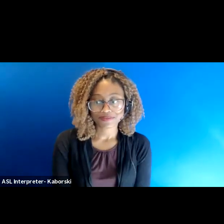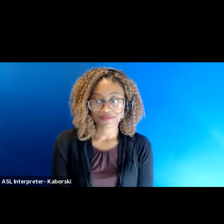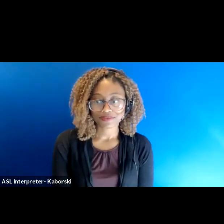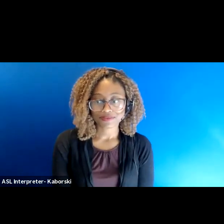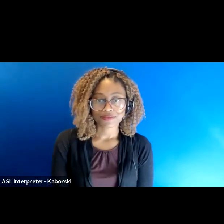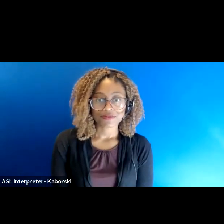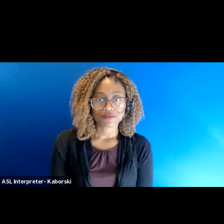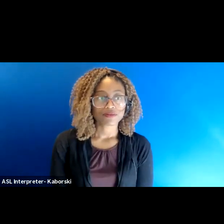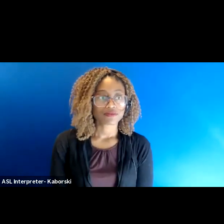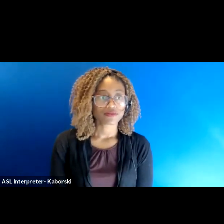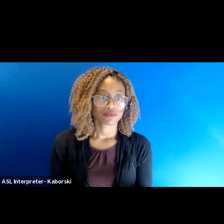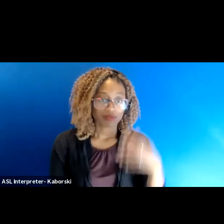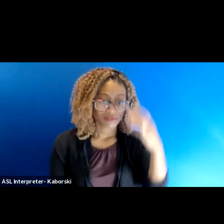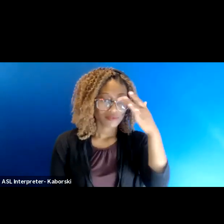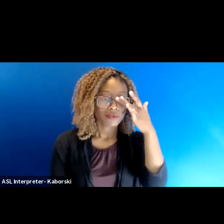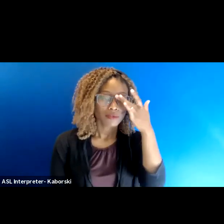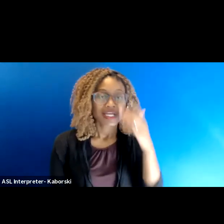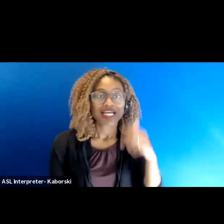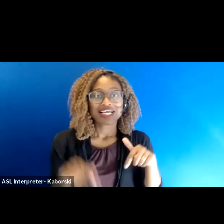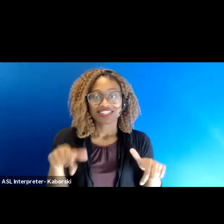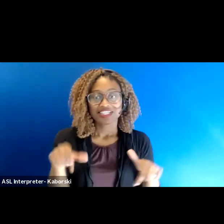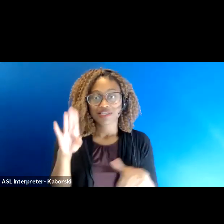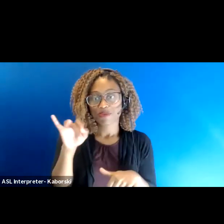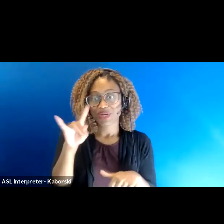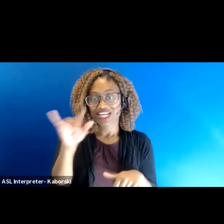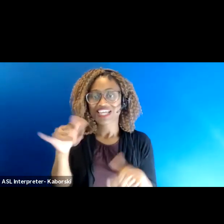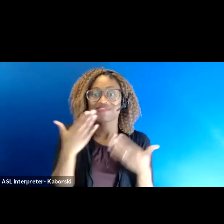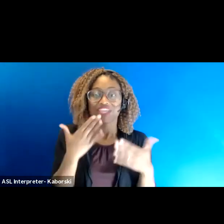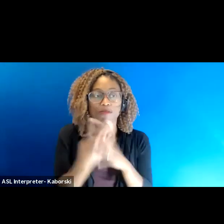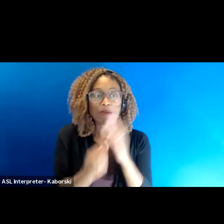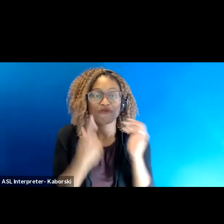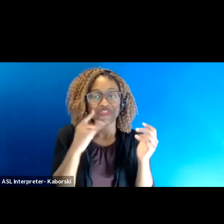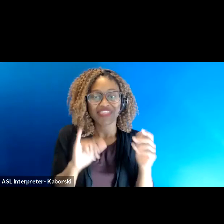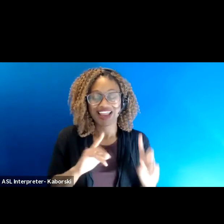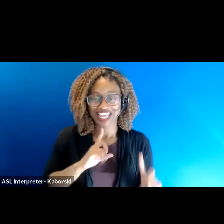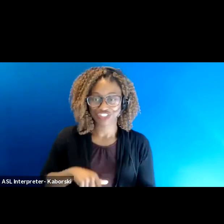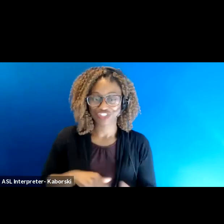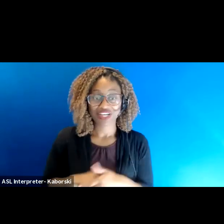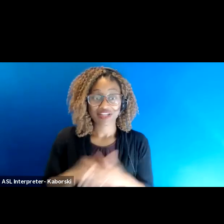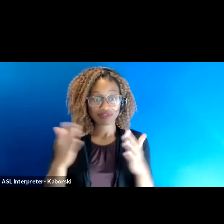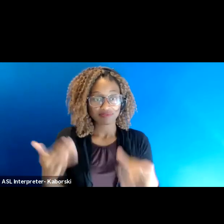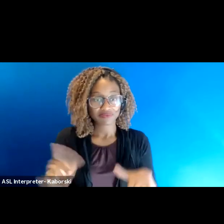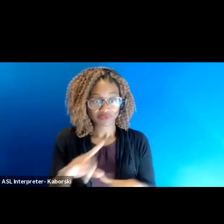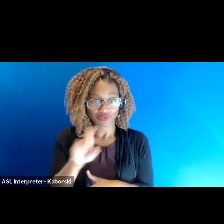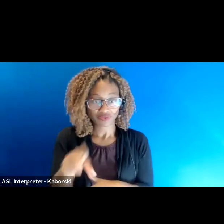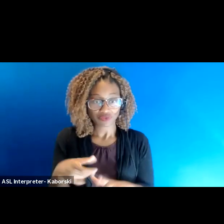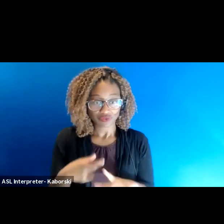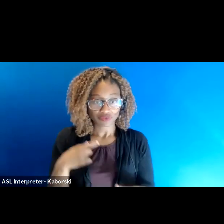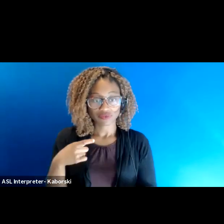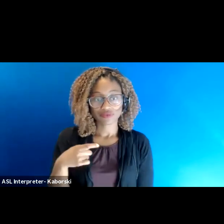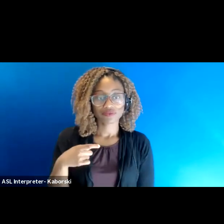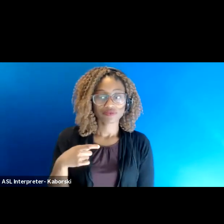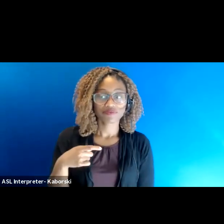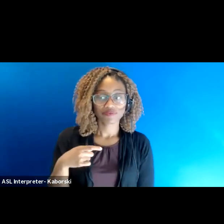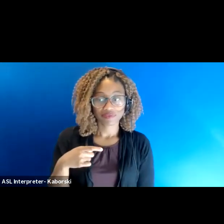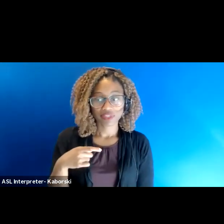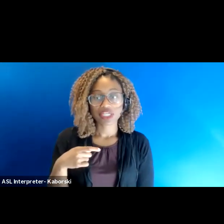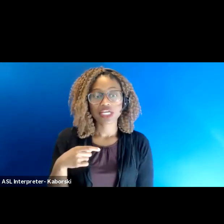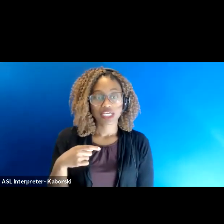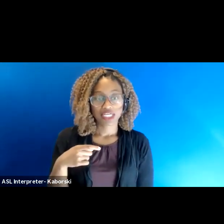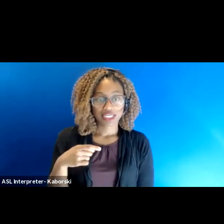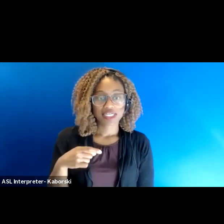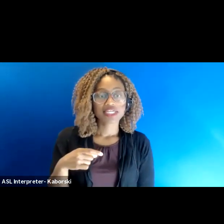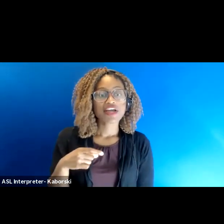This is Brittany. Thank you both for that. Our next question is from Jamie. Are there